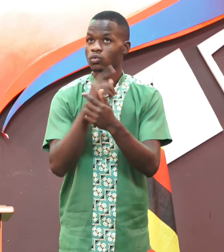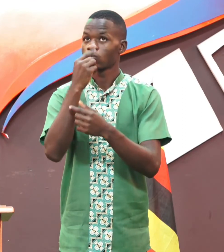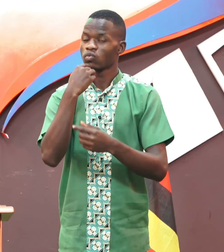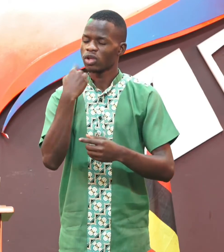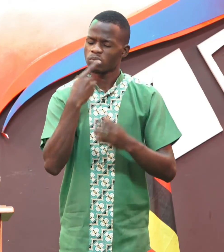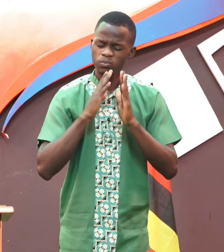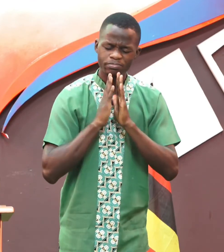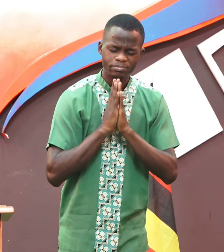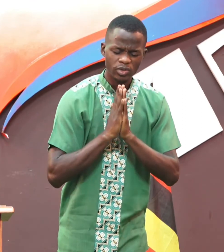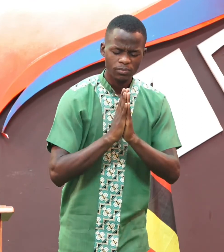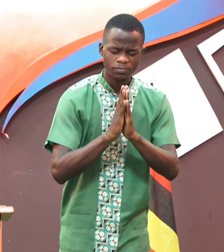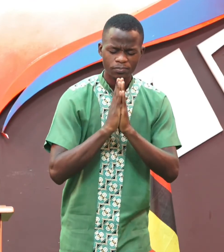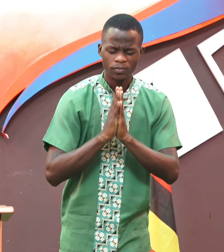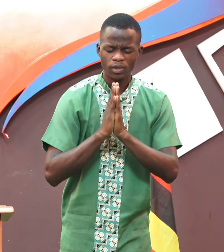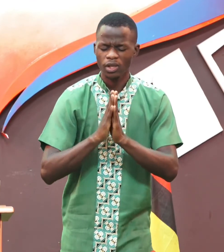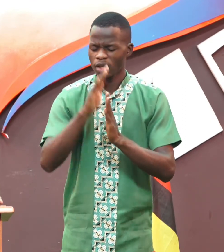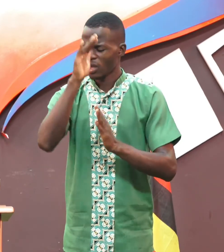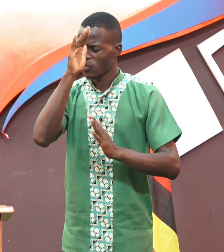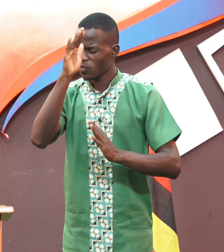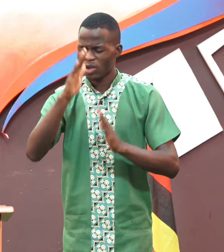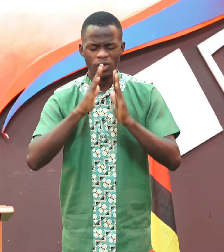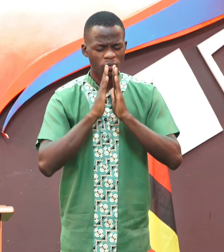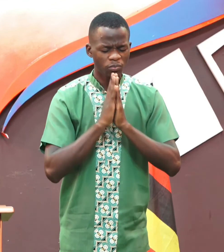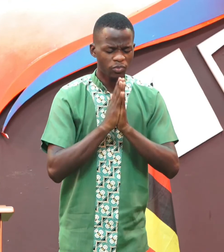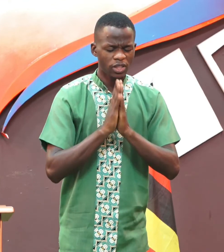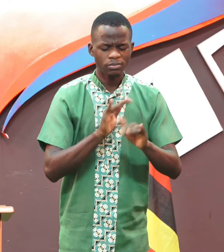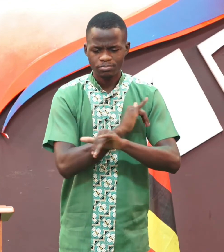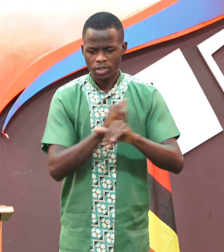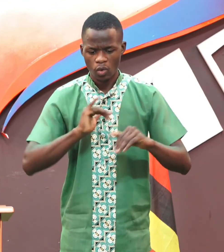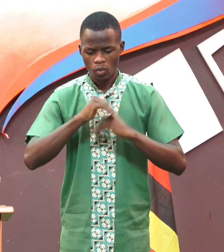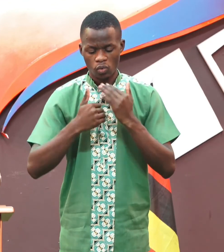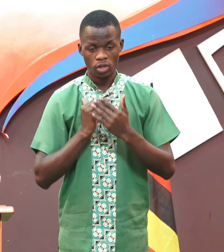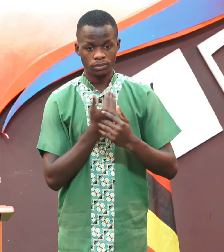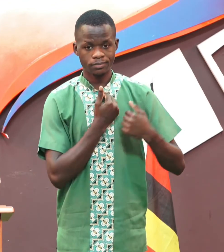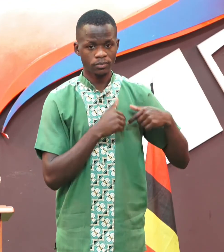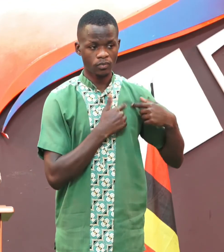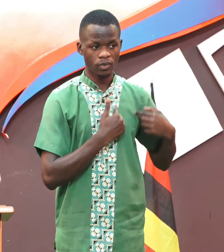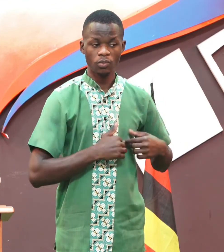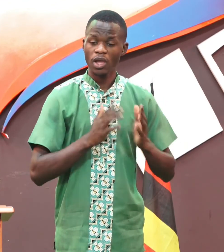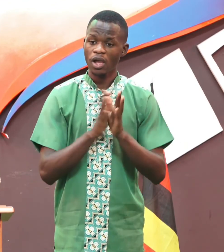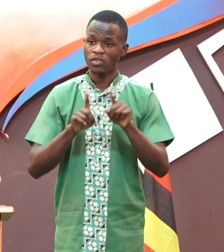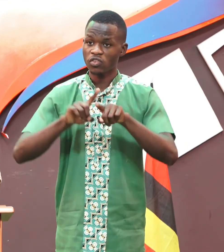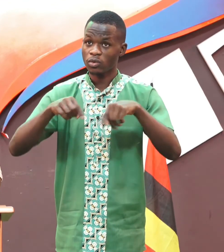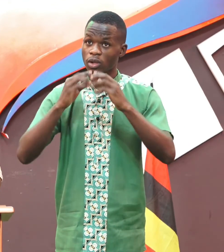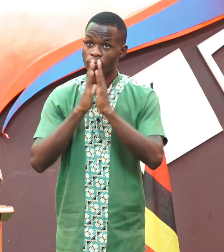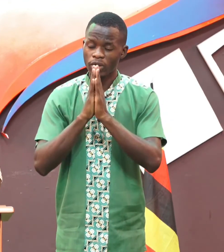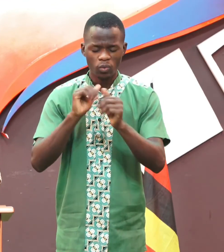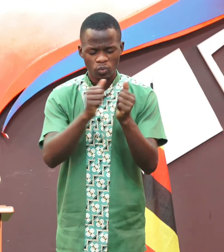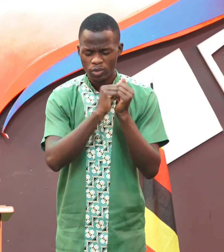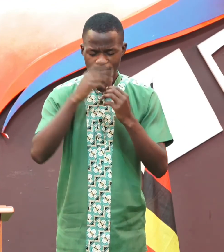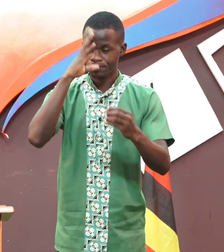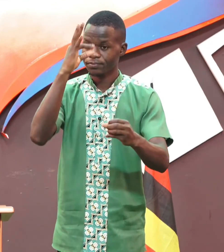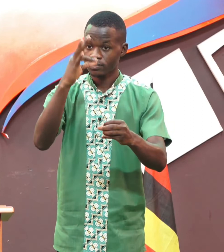Tusabe. You told us Mukama to pray. Tusabe otulongo semitima. Father, we pray that you cleanse our hearts. Tusabe n'okukiriza. And we pray with